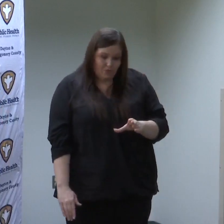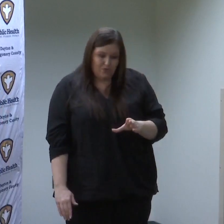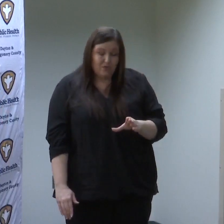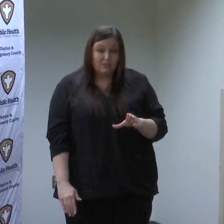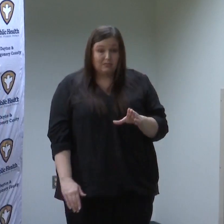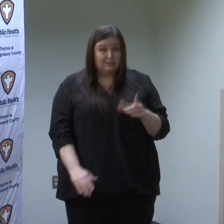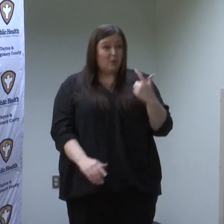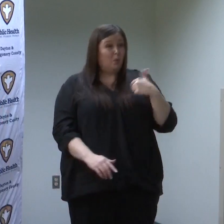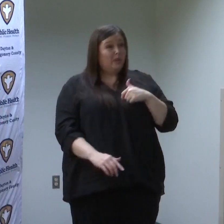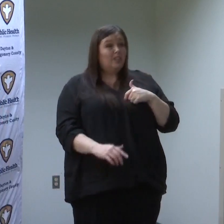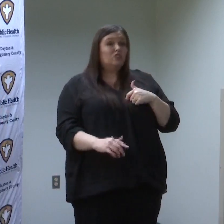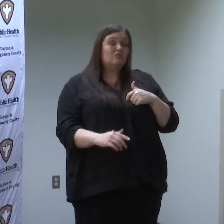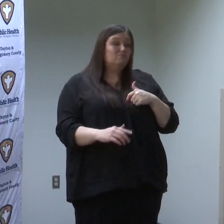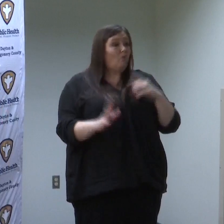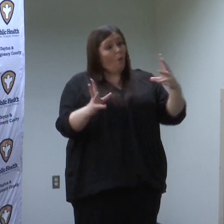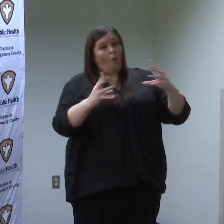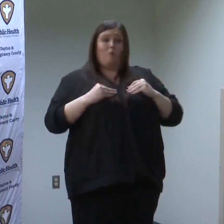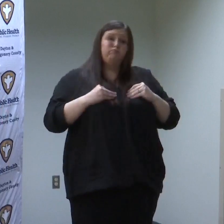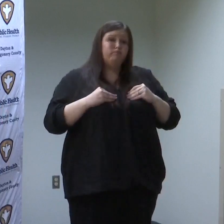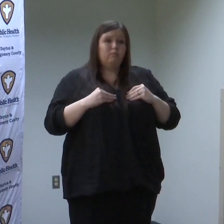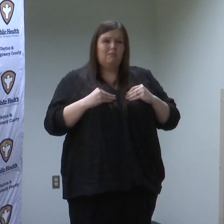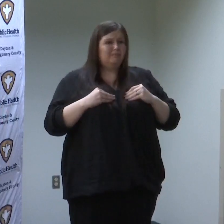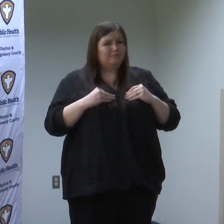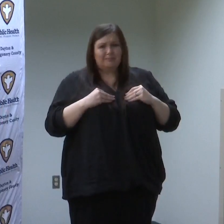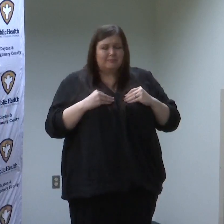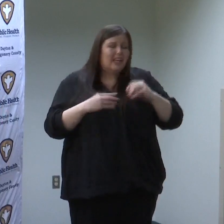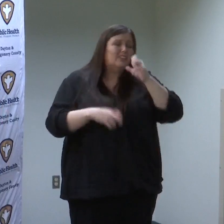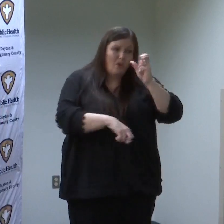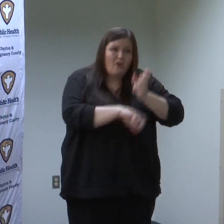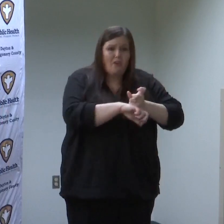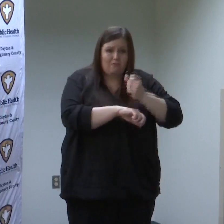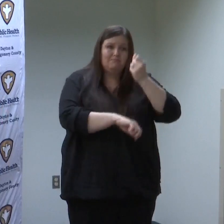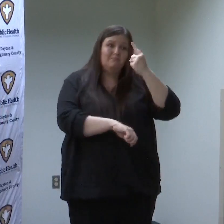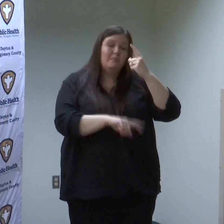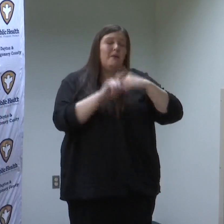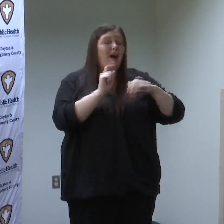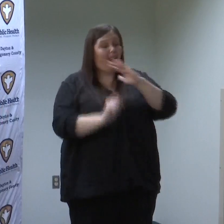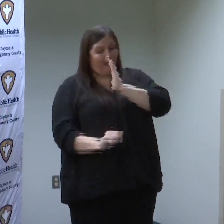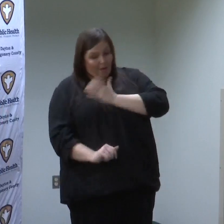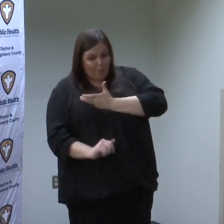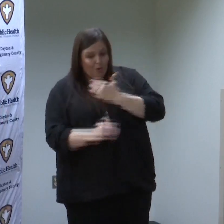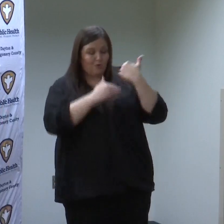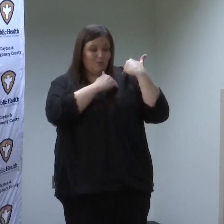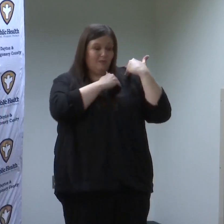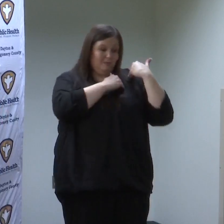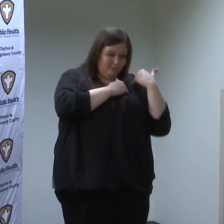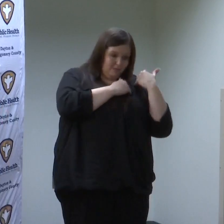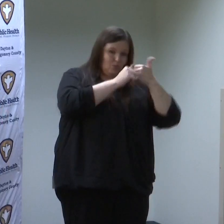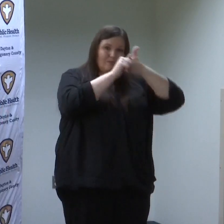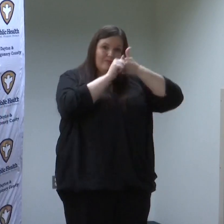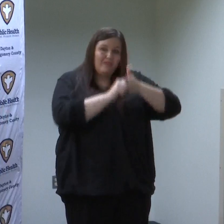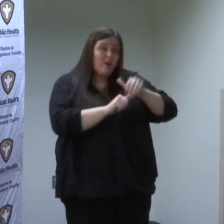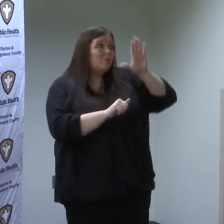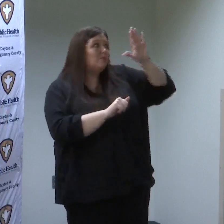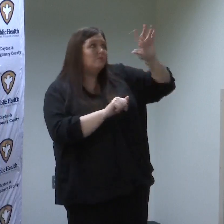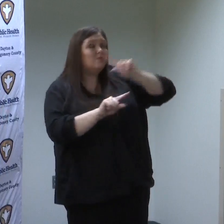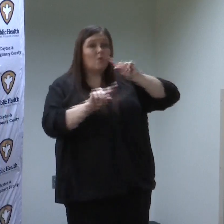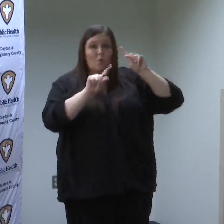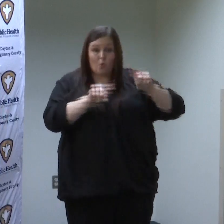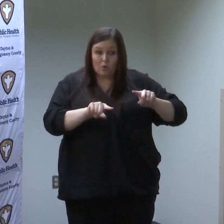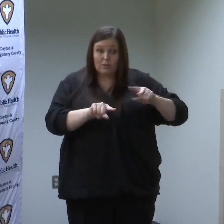accept. But we each have a responsibility to comply with those orders, and we comply